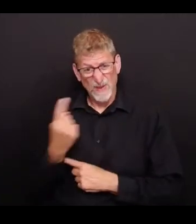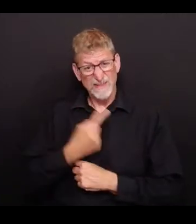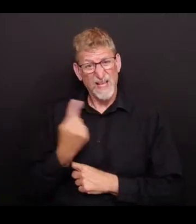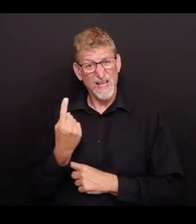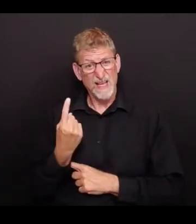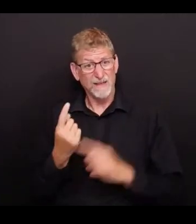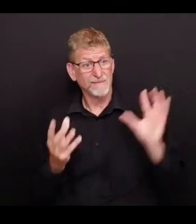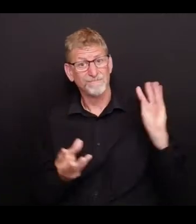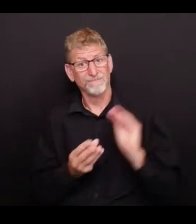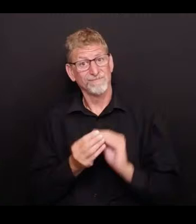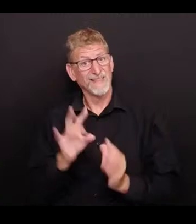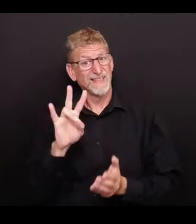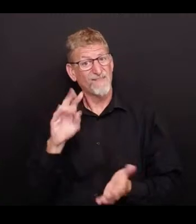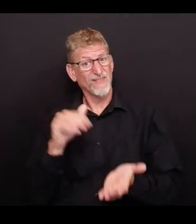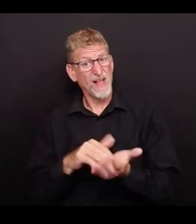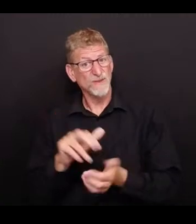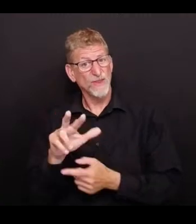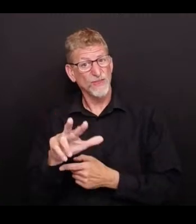at